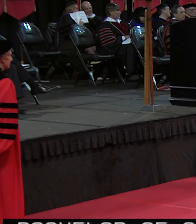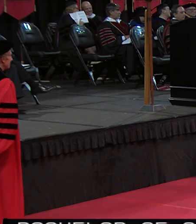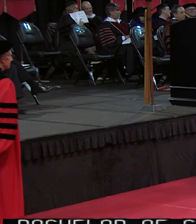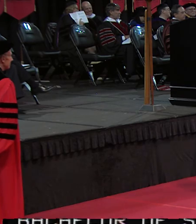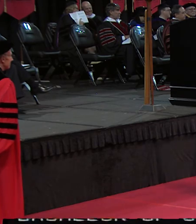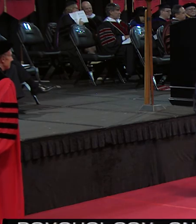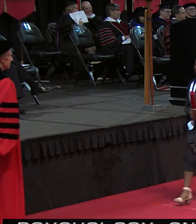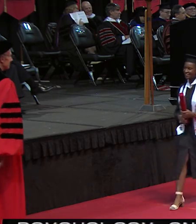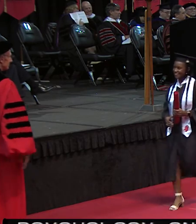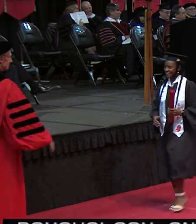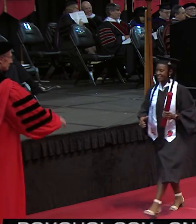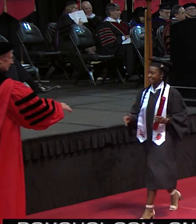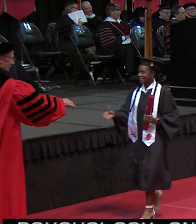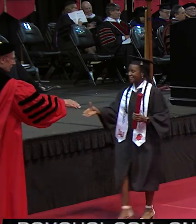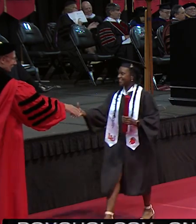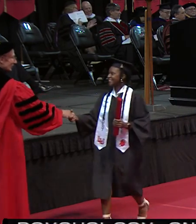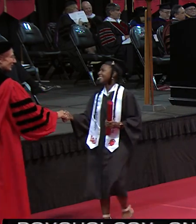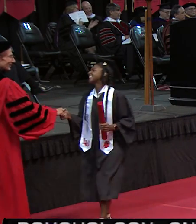Curtis.